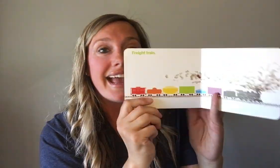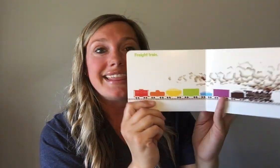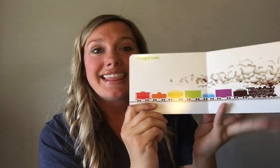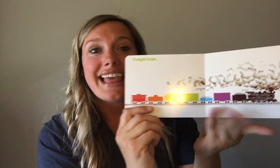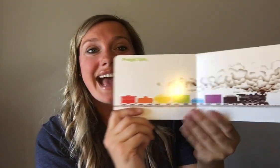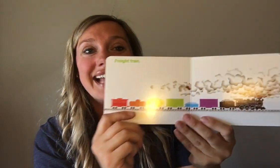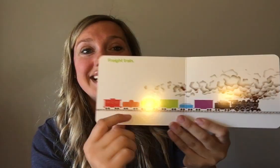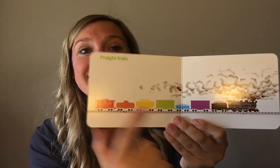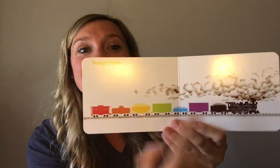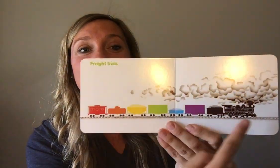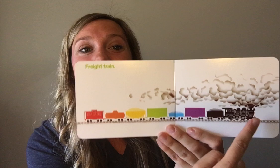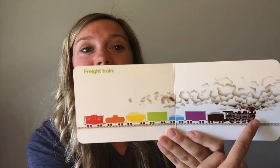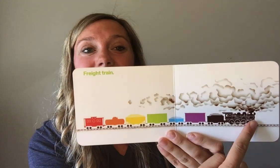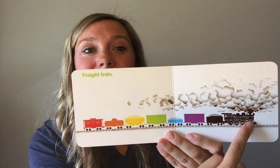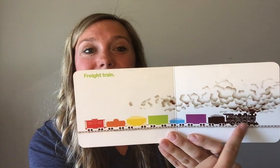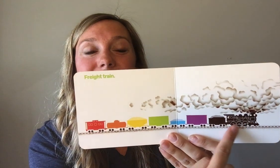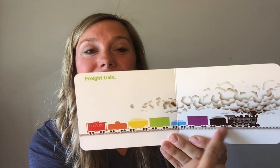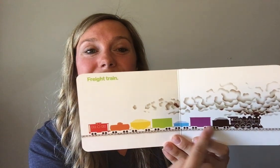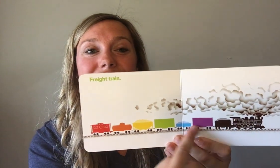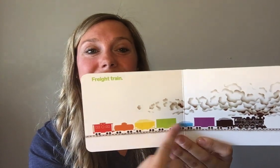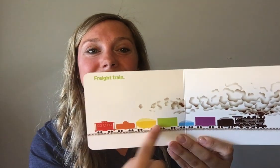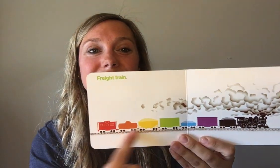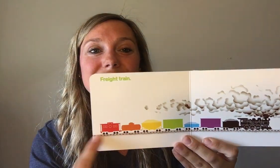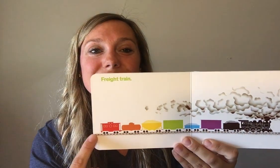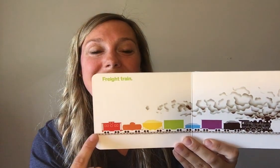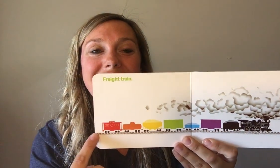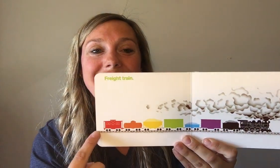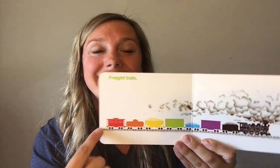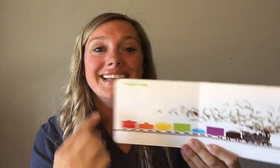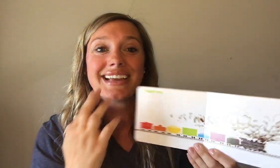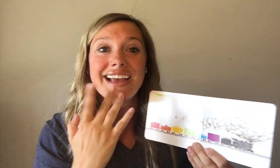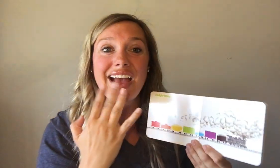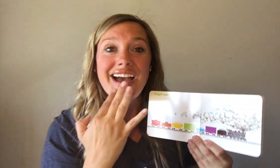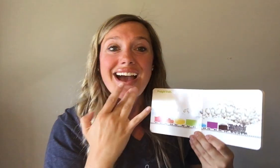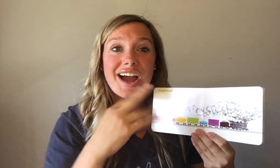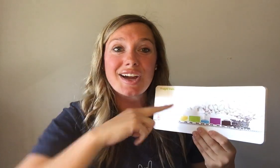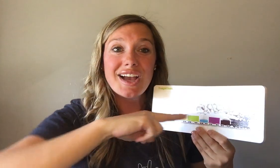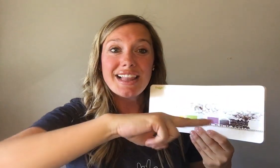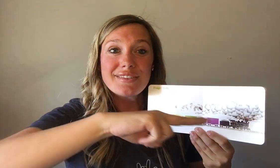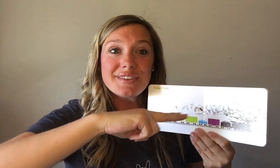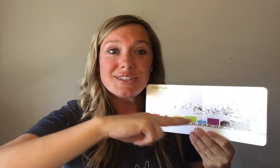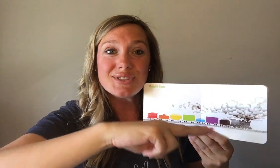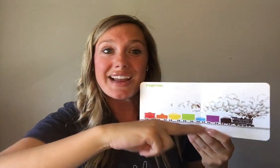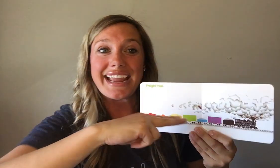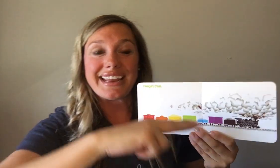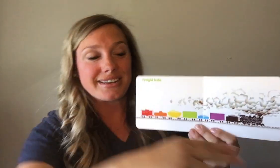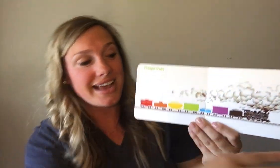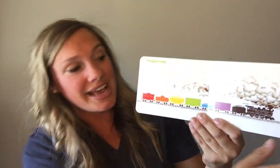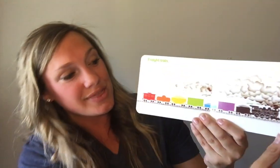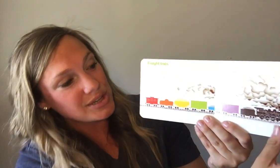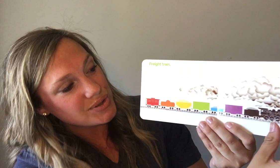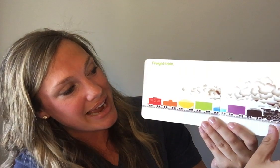And that is our colorful train. Our colorful train on the